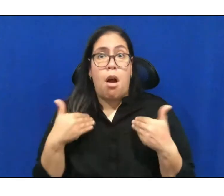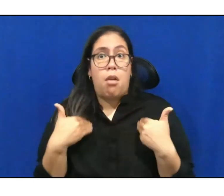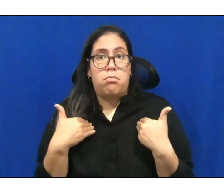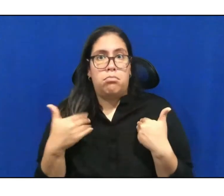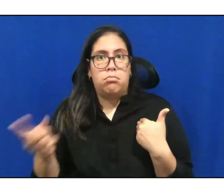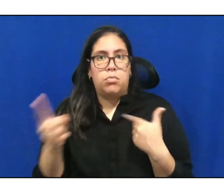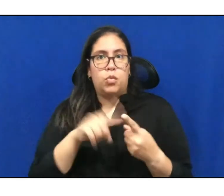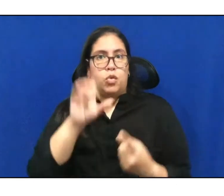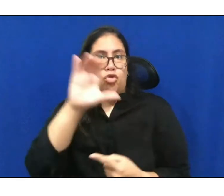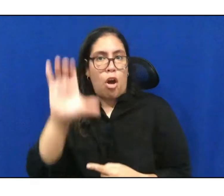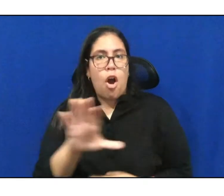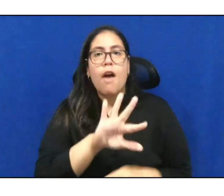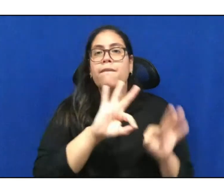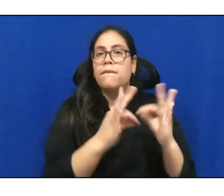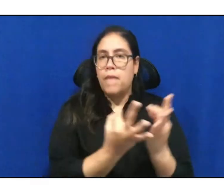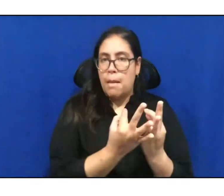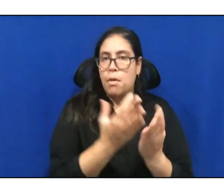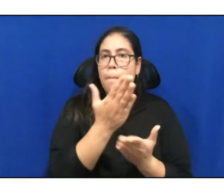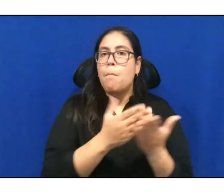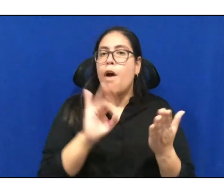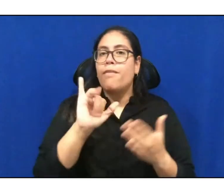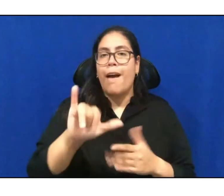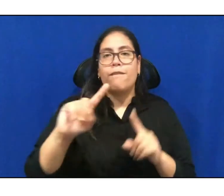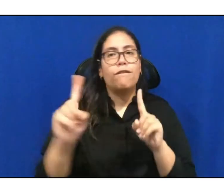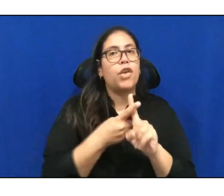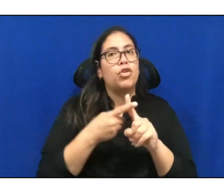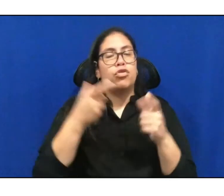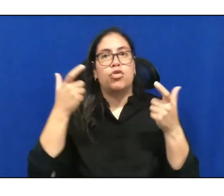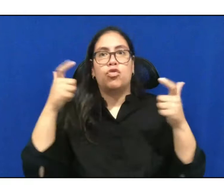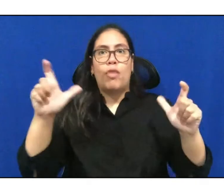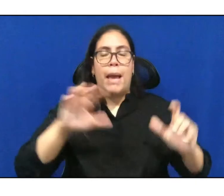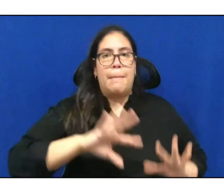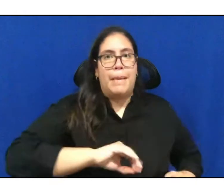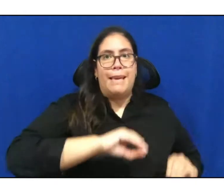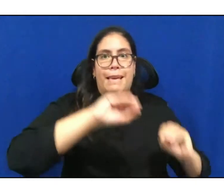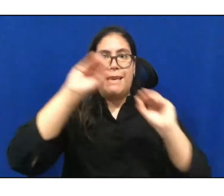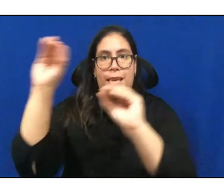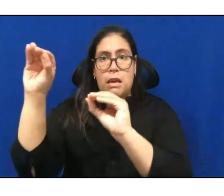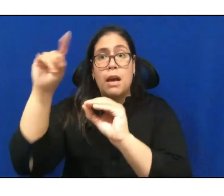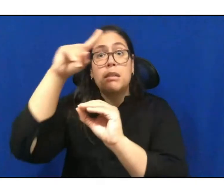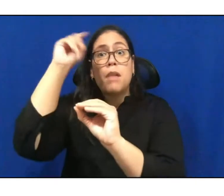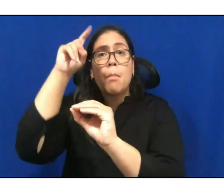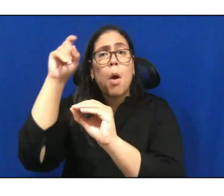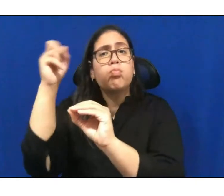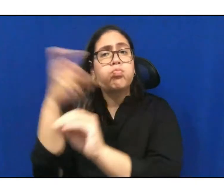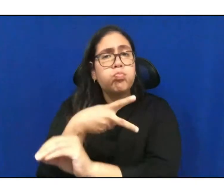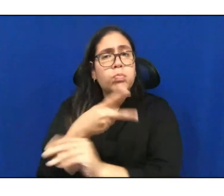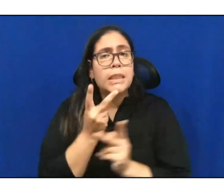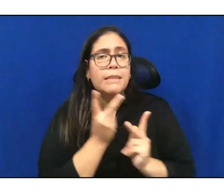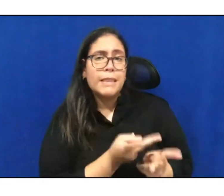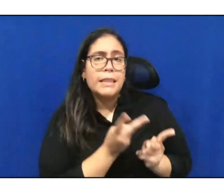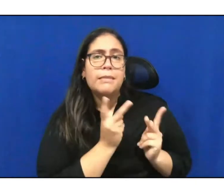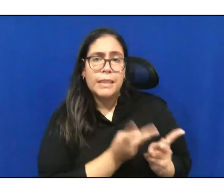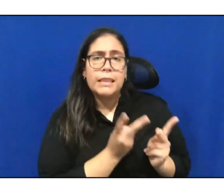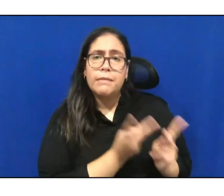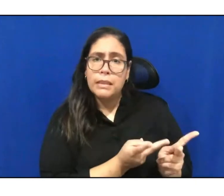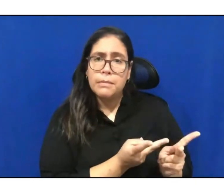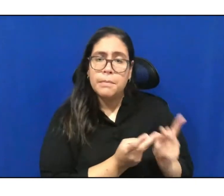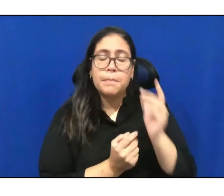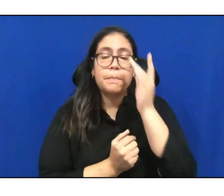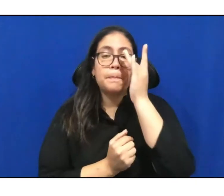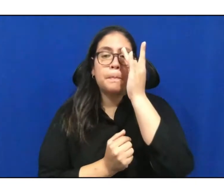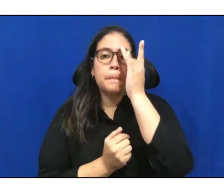family was part of that first Great Migration, and she went back in the summers. Right. And so for her to